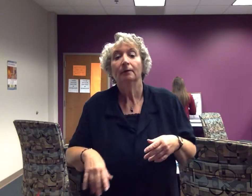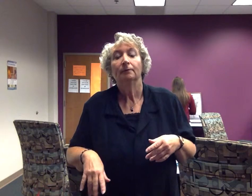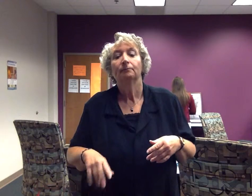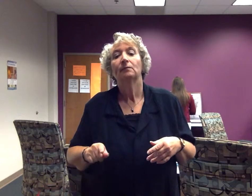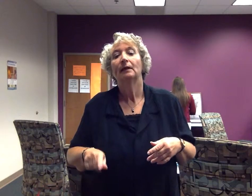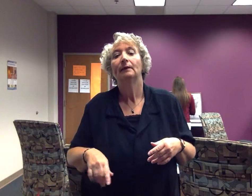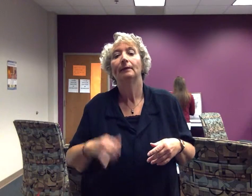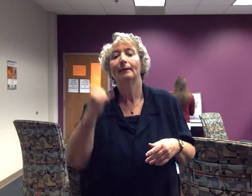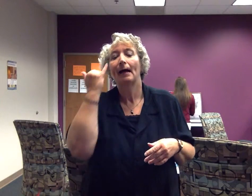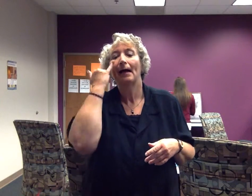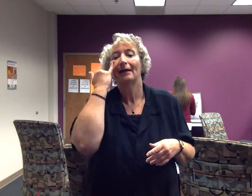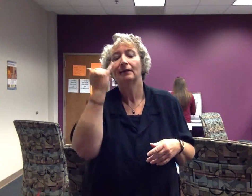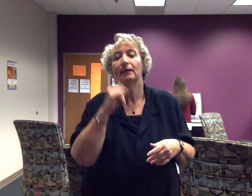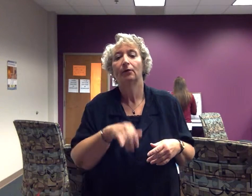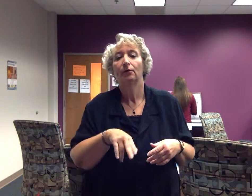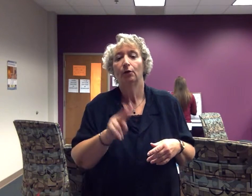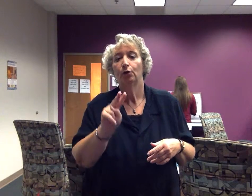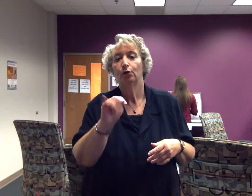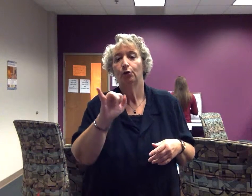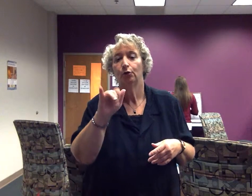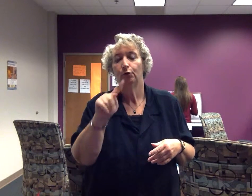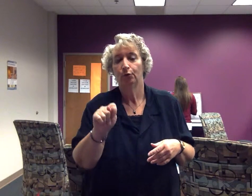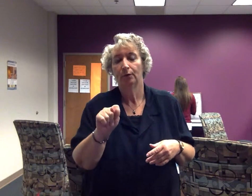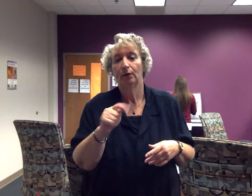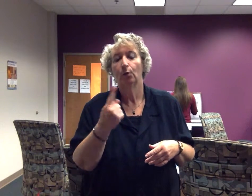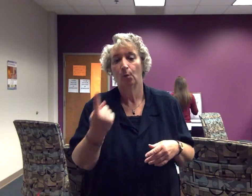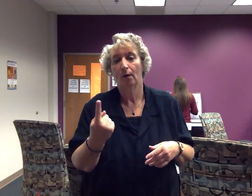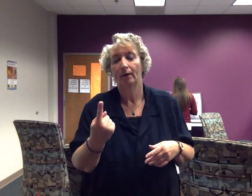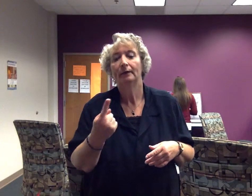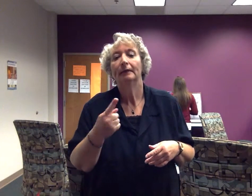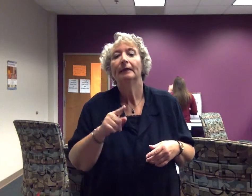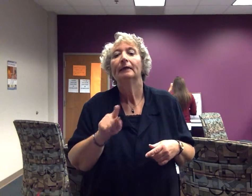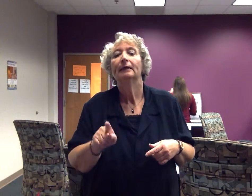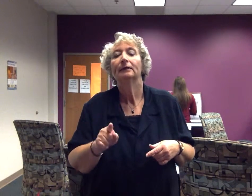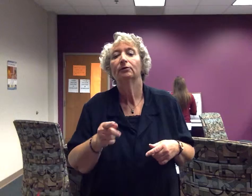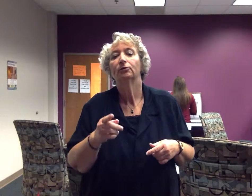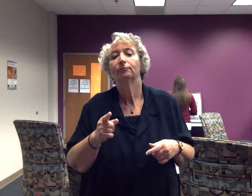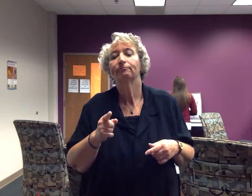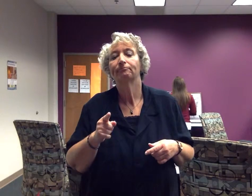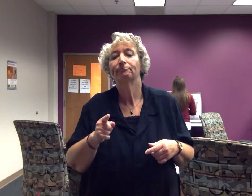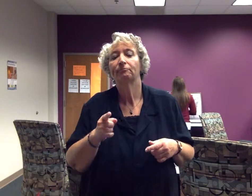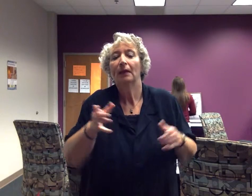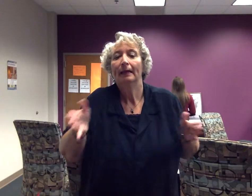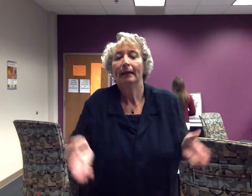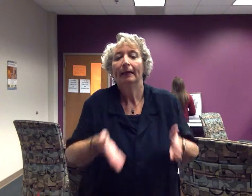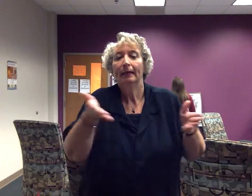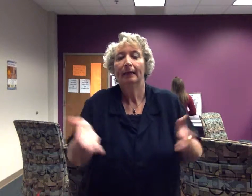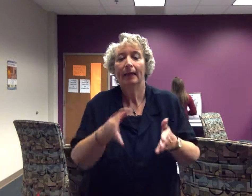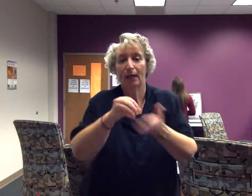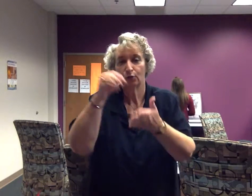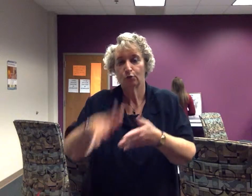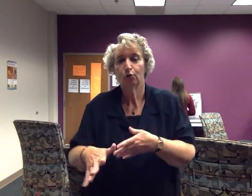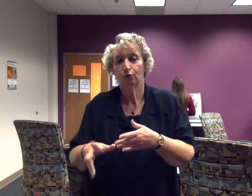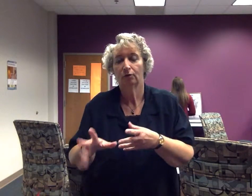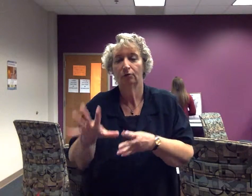to engage students' prior understandings with the themes that will be discussed throughout the course. This means creating a